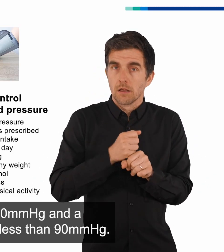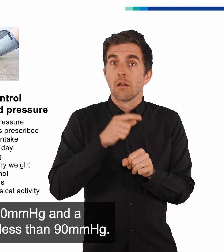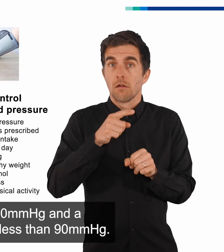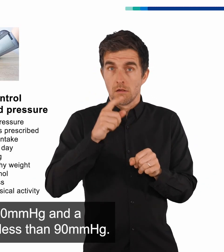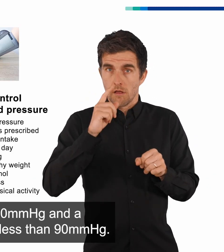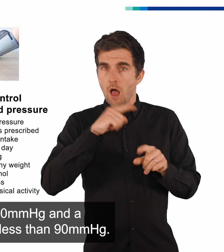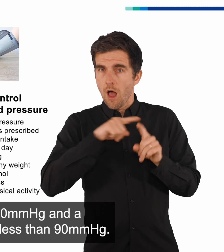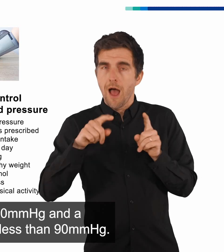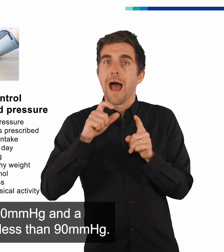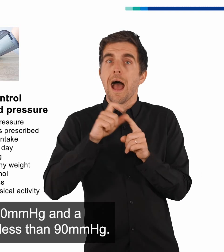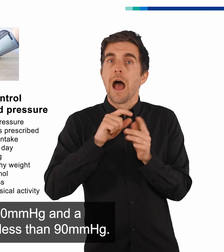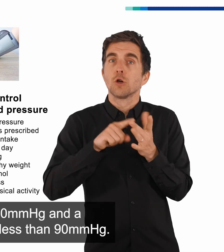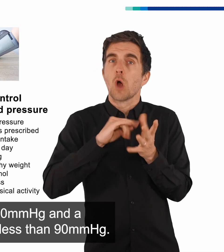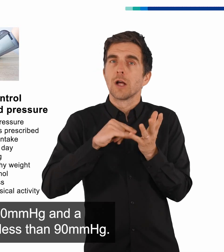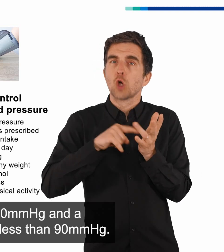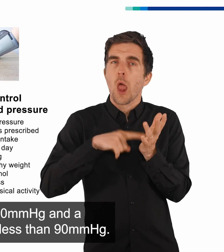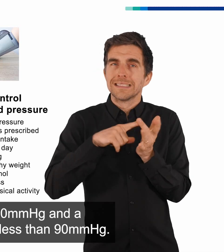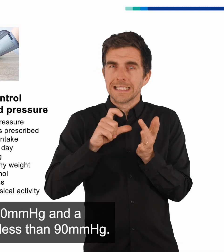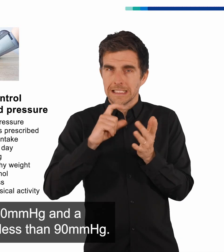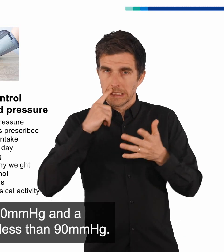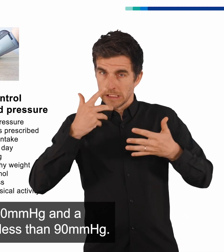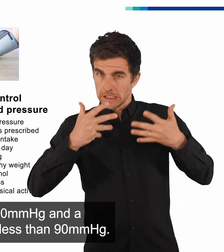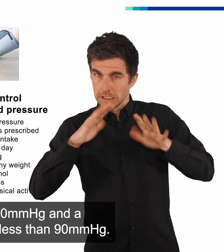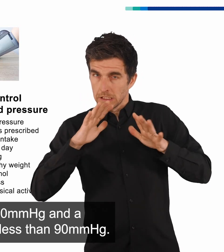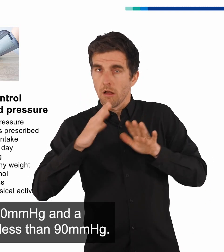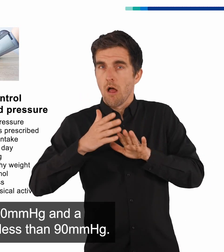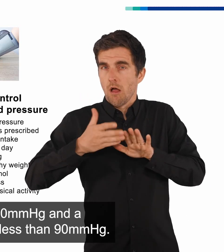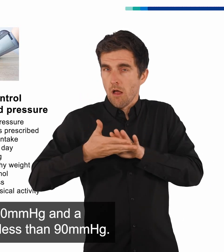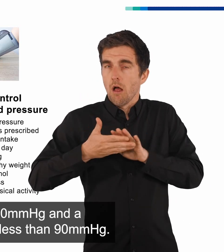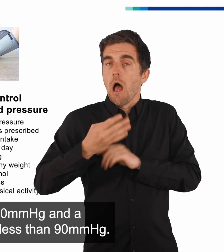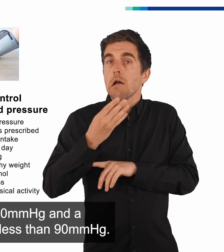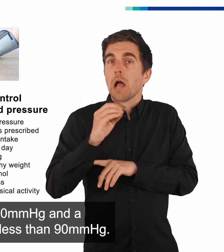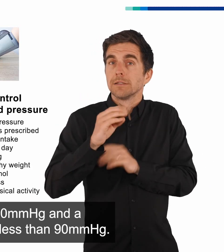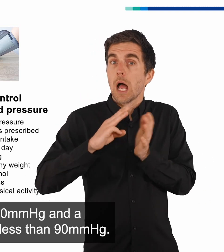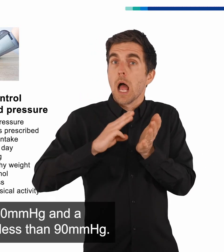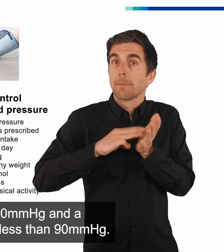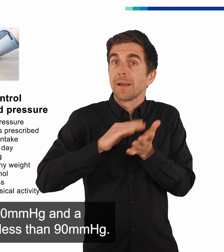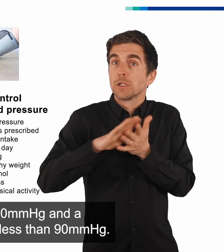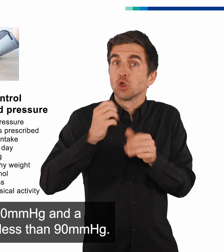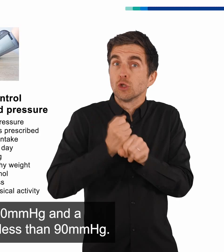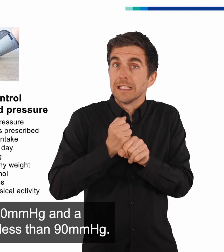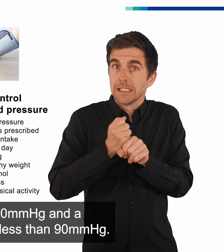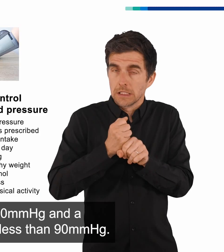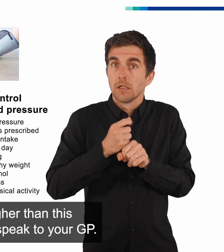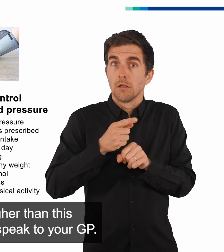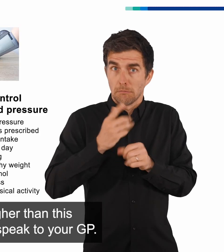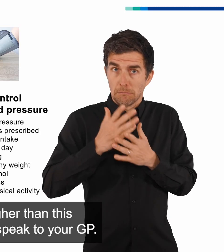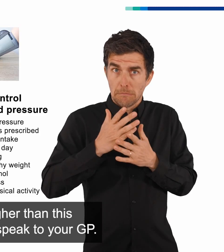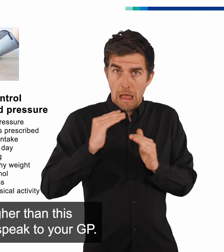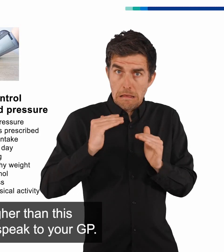prescribed, reducing salt intake less than 6 grams a day, stopping smoking,